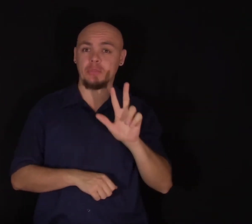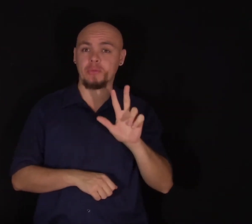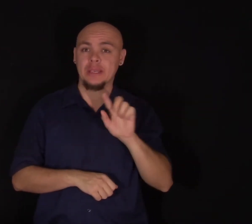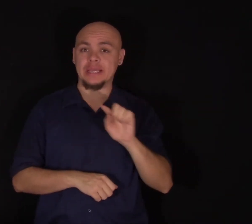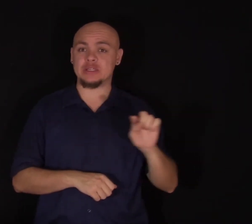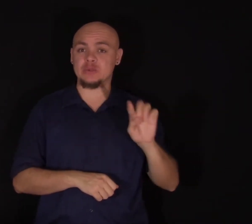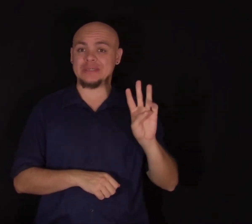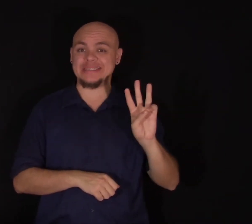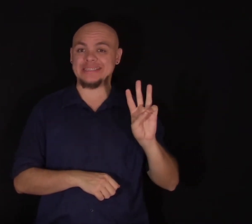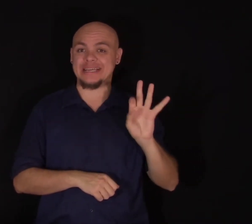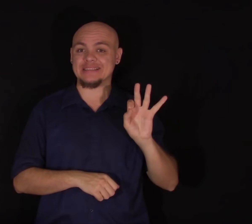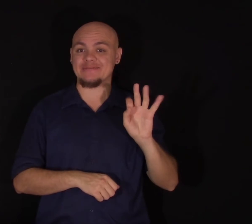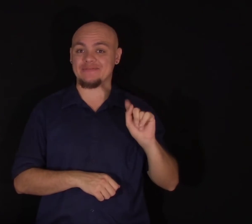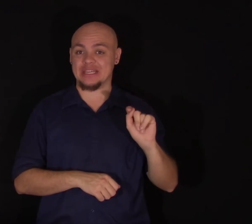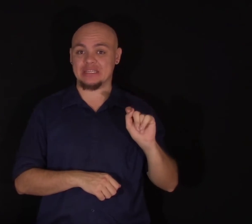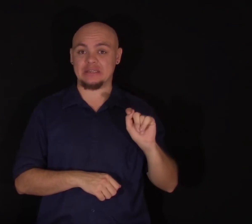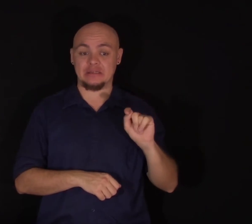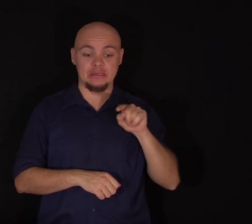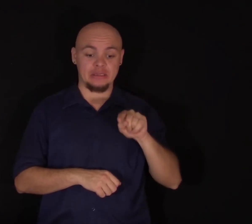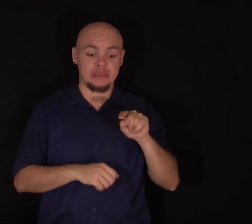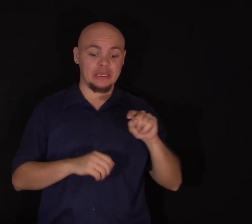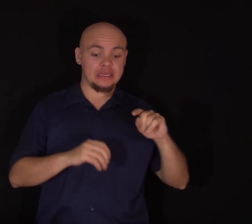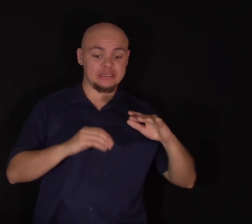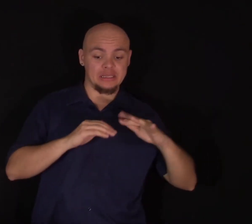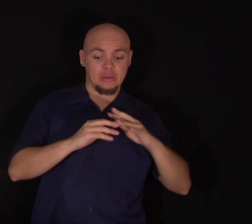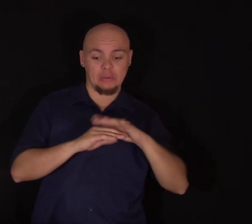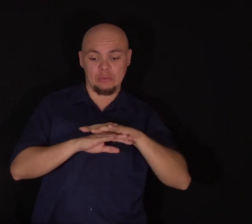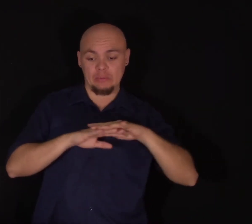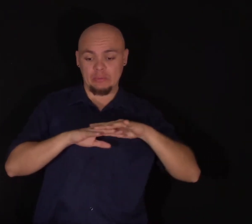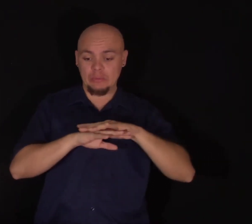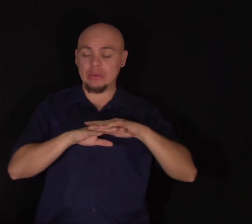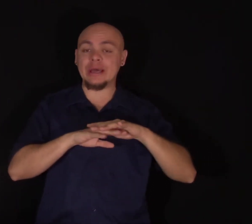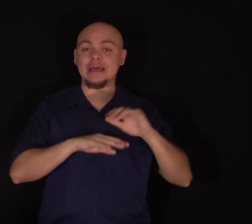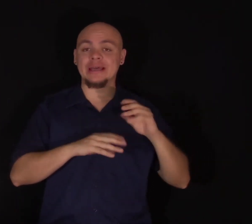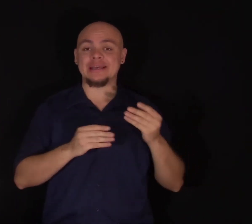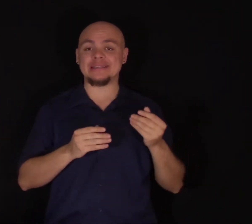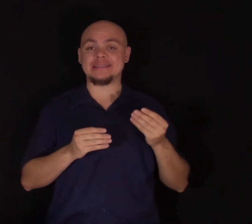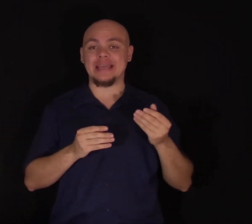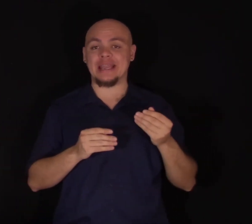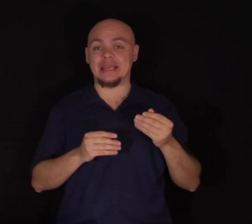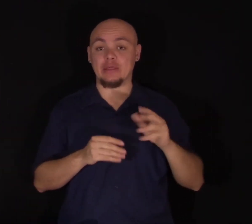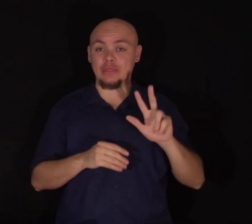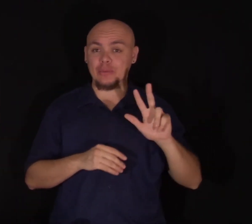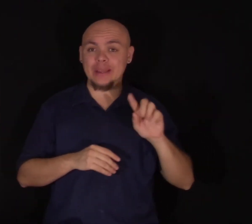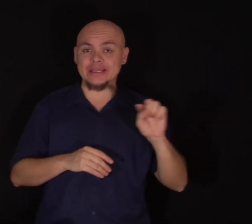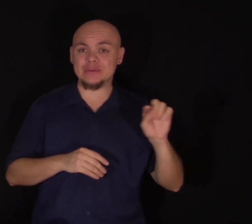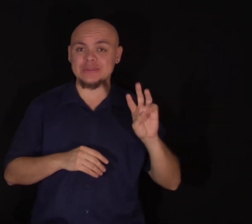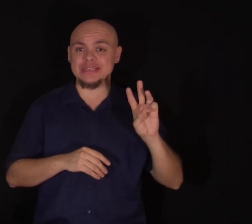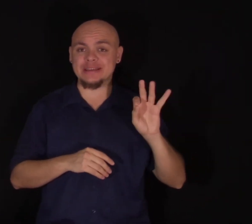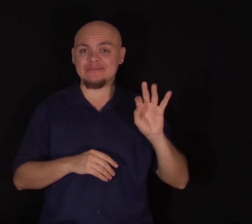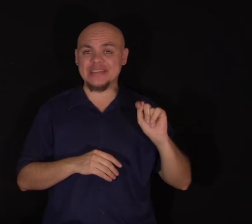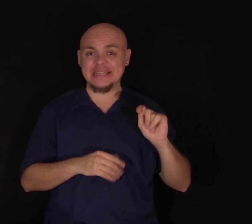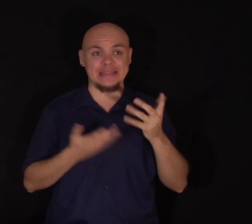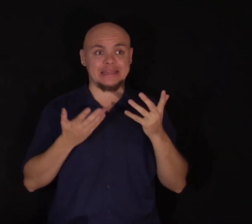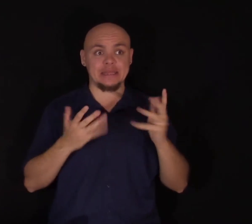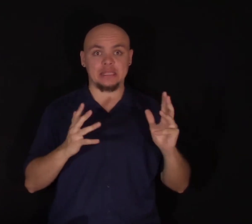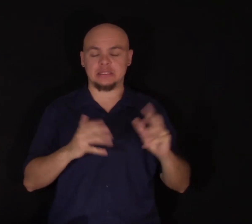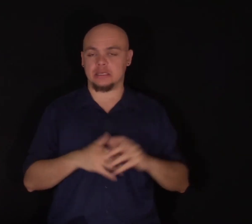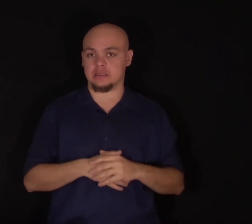6 feet in the sandy, loamy soil in which they grow best. 3 to 6 feet, that's about it.